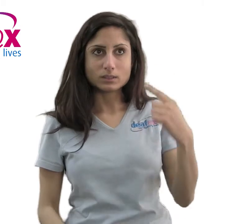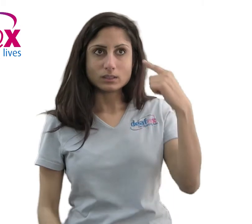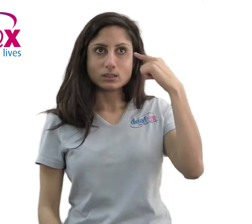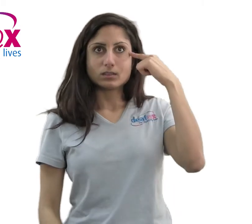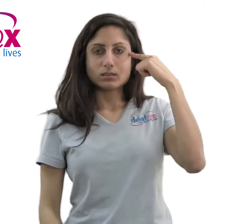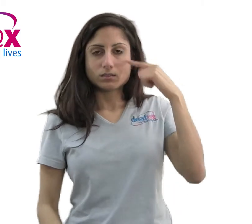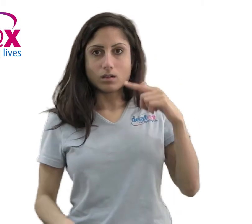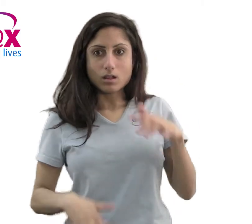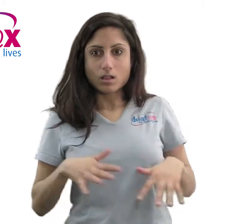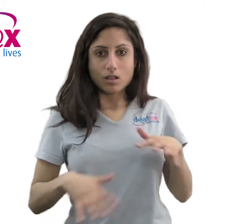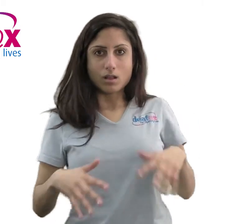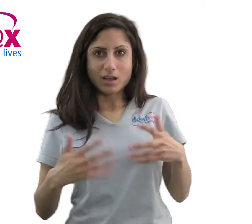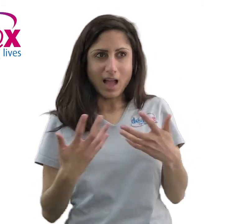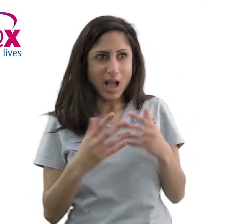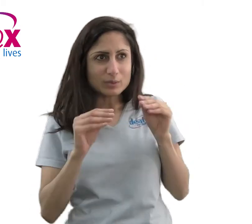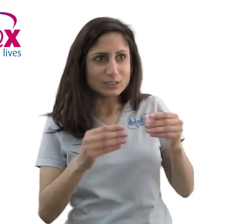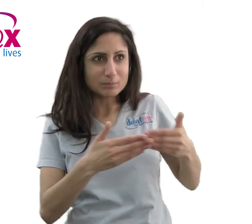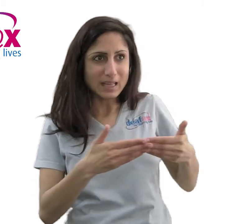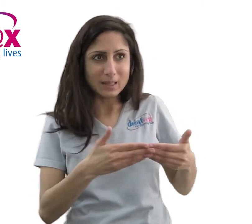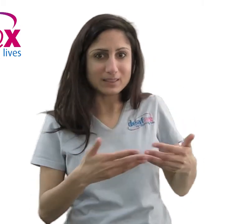found a baby signing class just round the corner from our house.